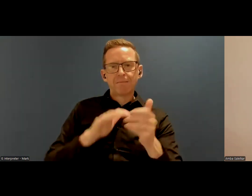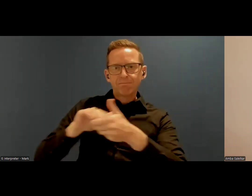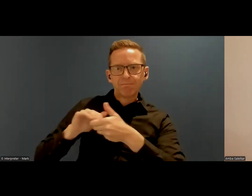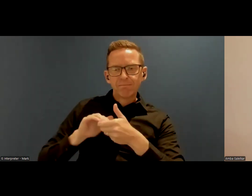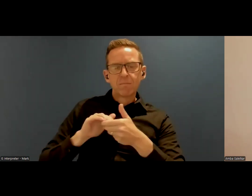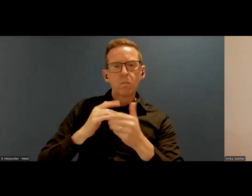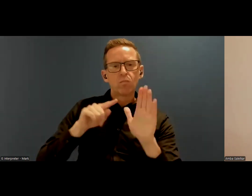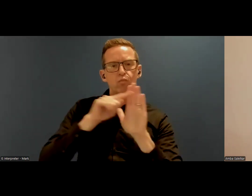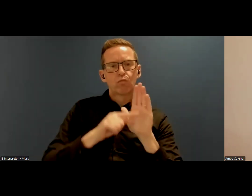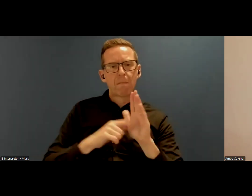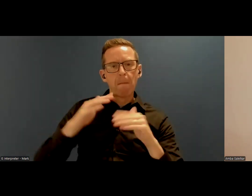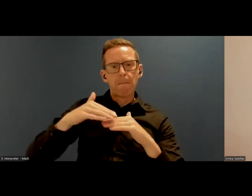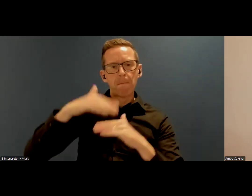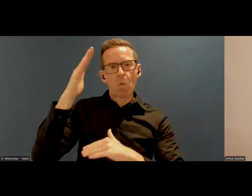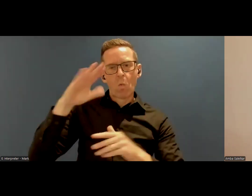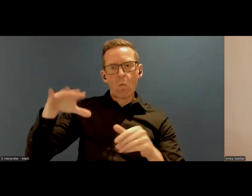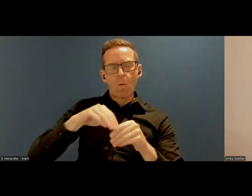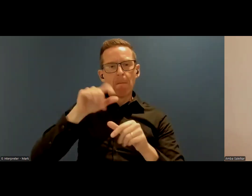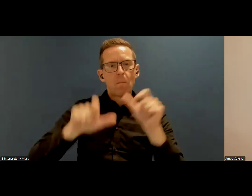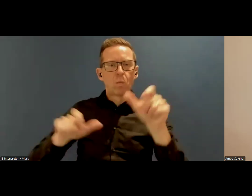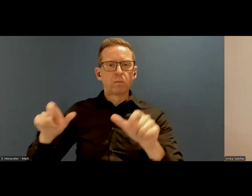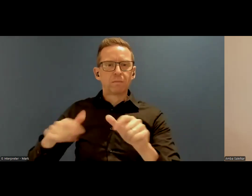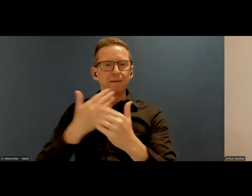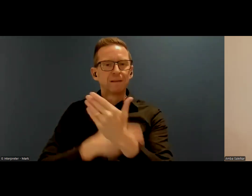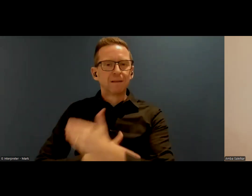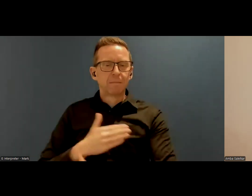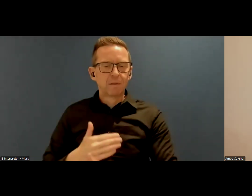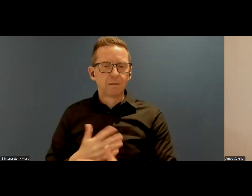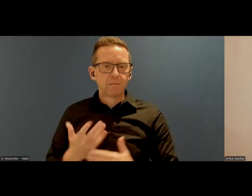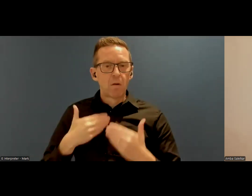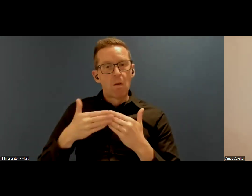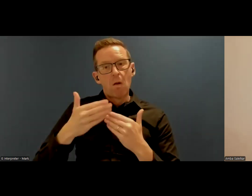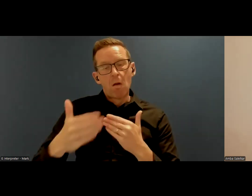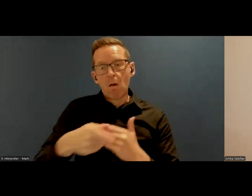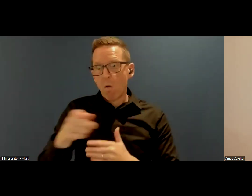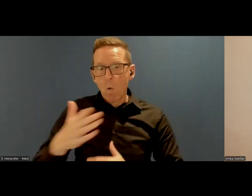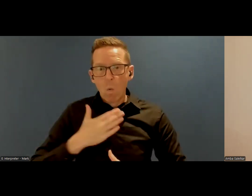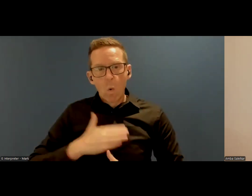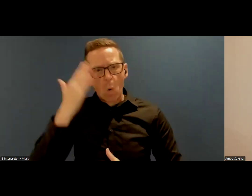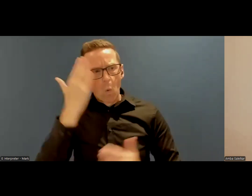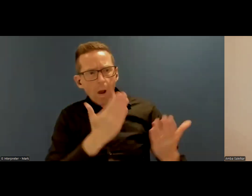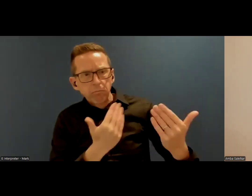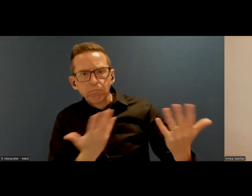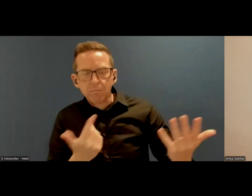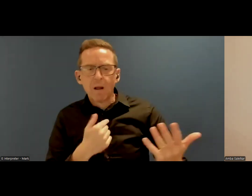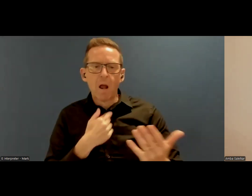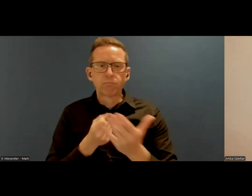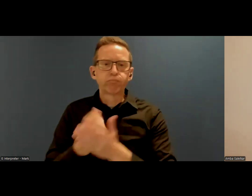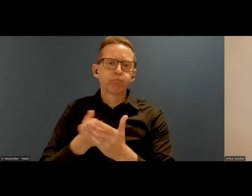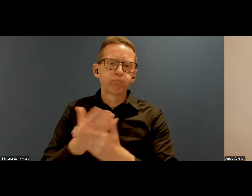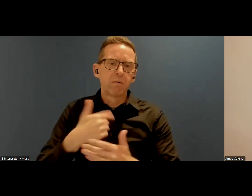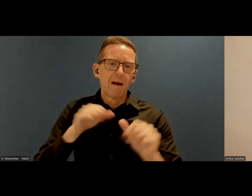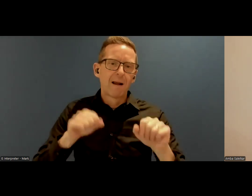for persons with disabilities. And we will keep you, for those who are interested, updated about, all the